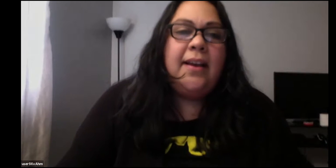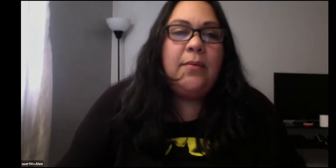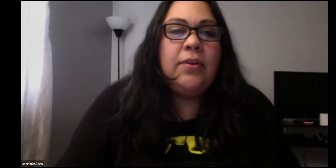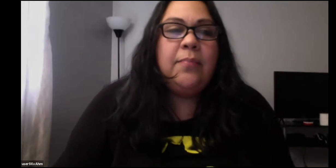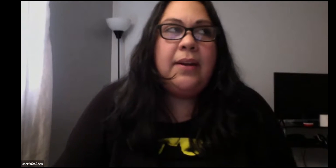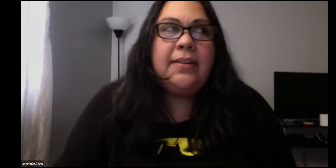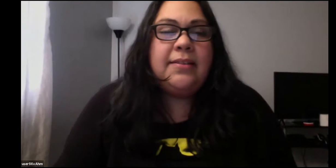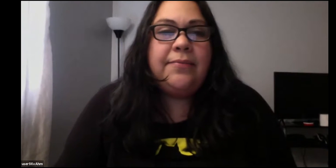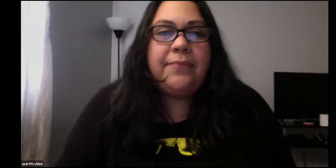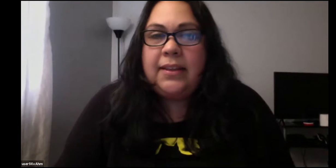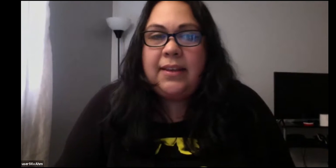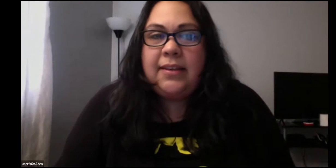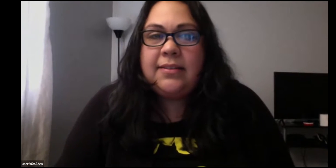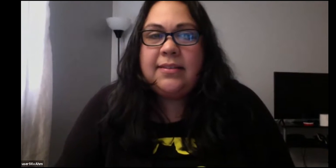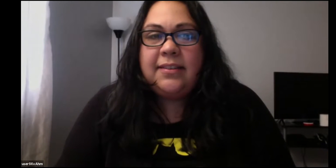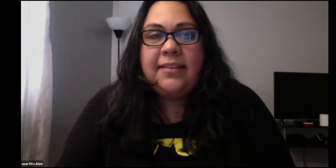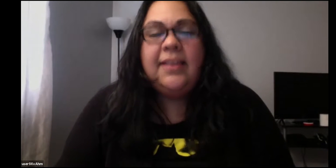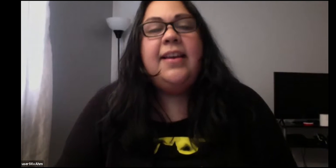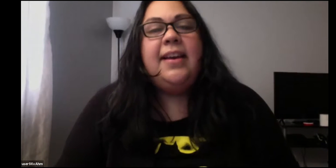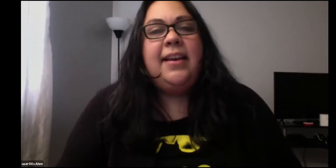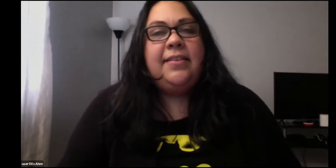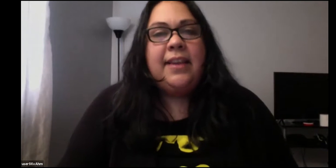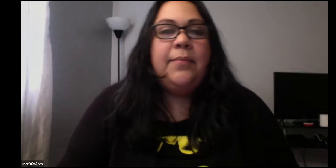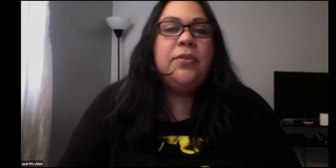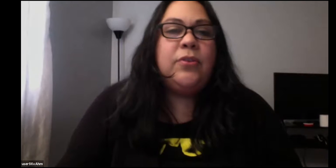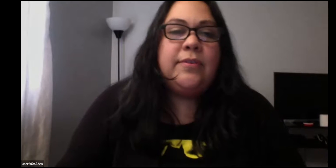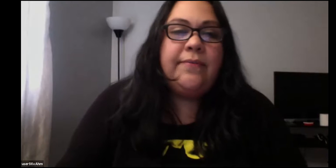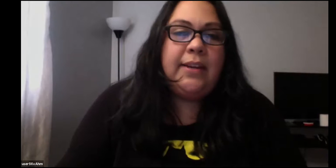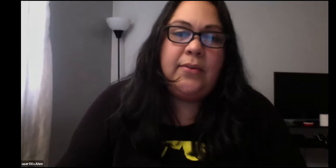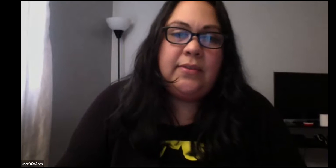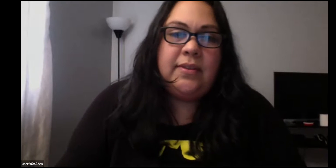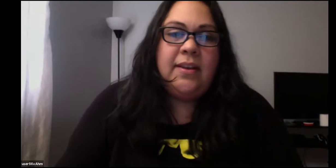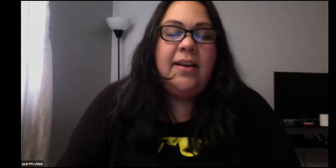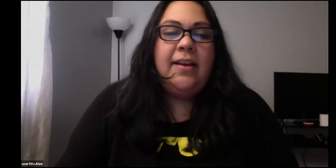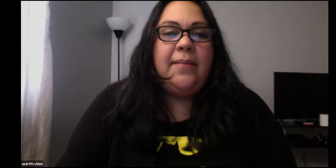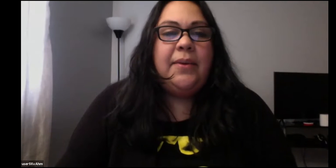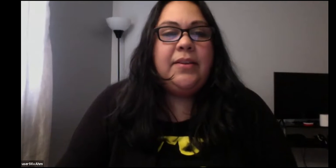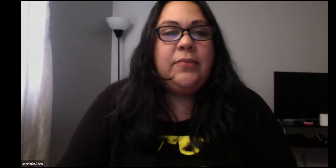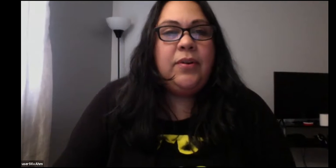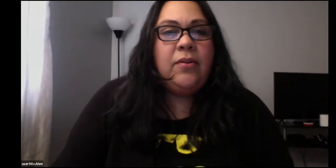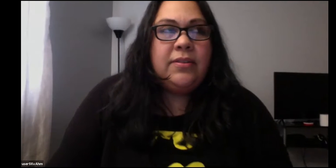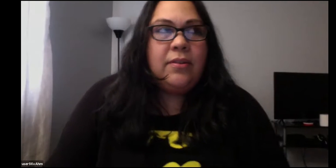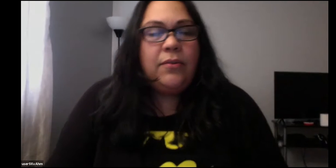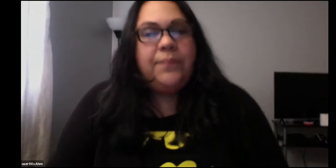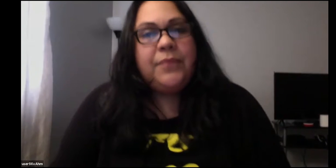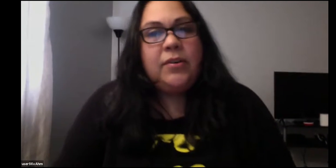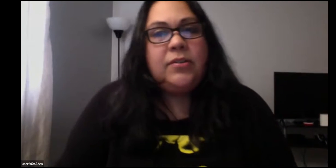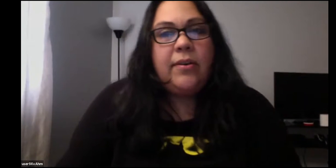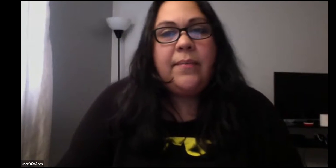gonna practice the feelings, and then I'm gonna show you some videos because we're also gonna talk